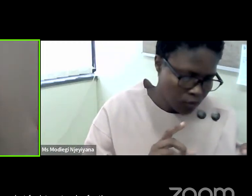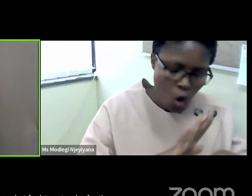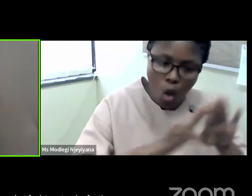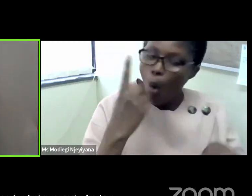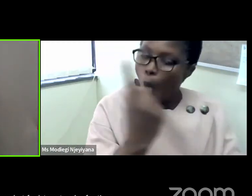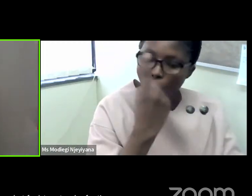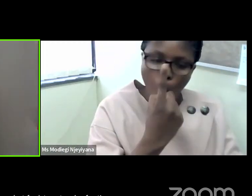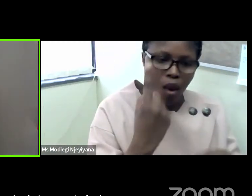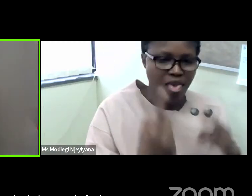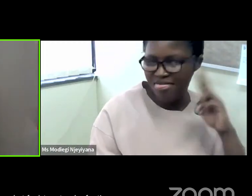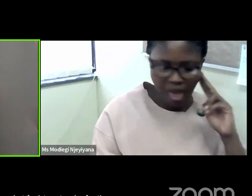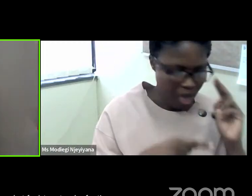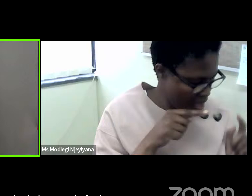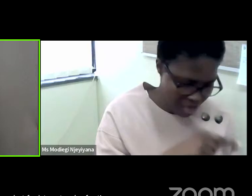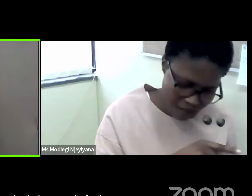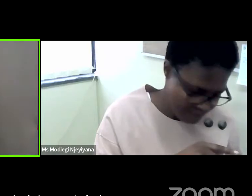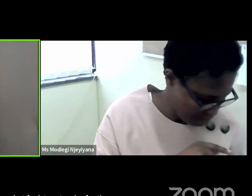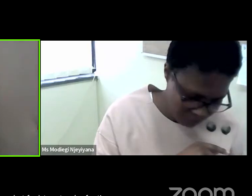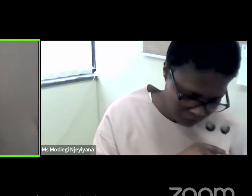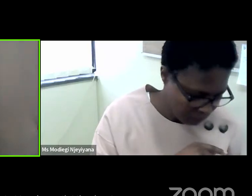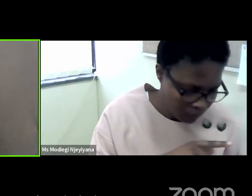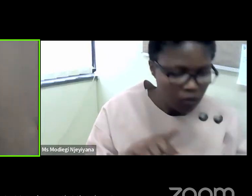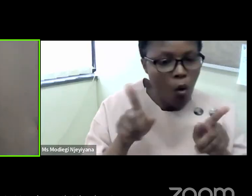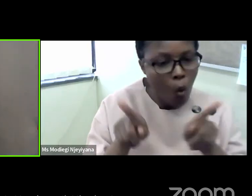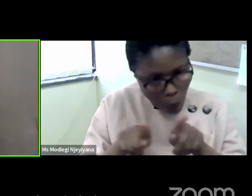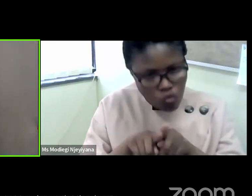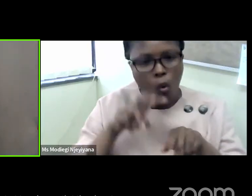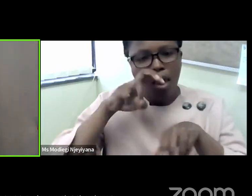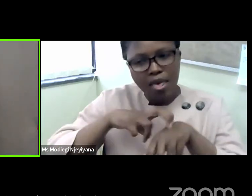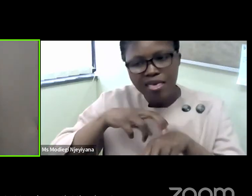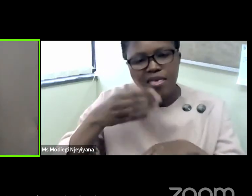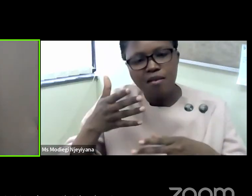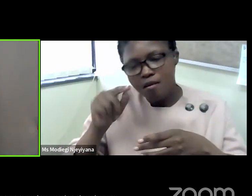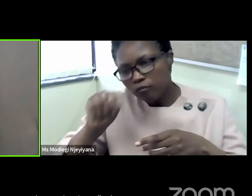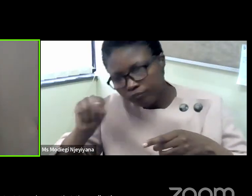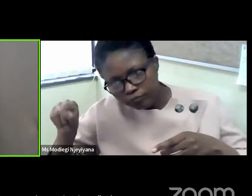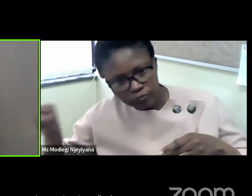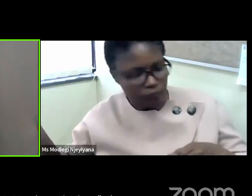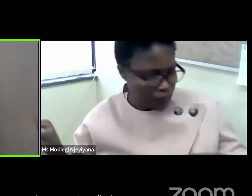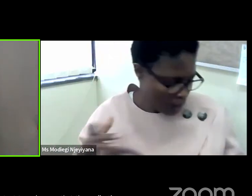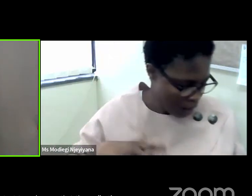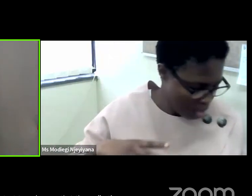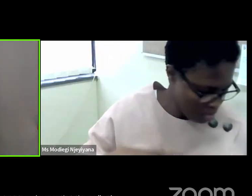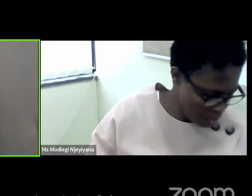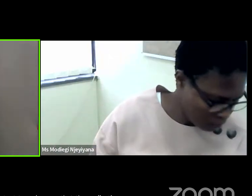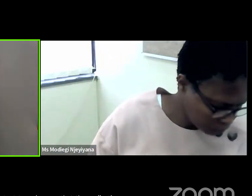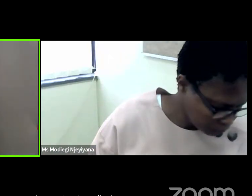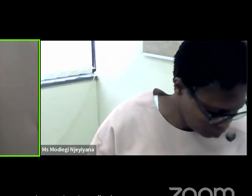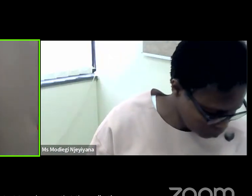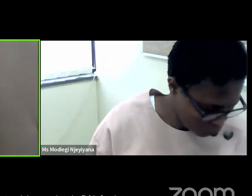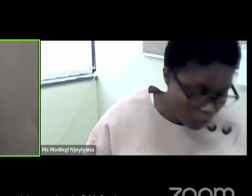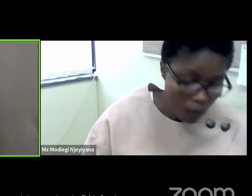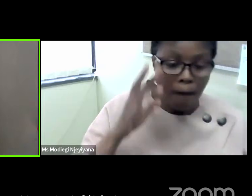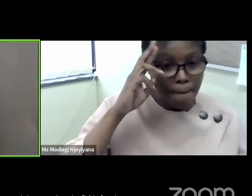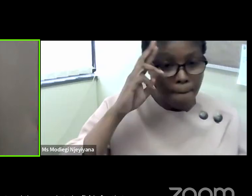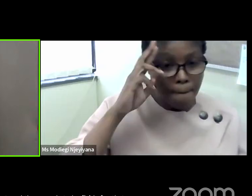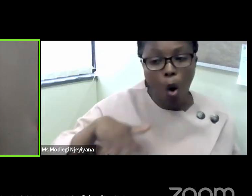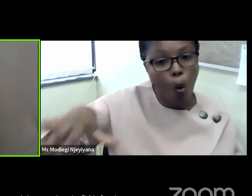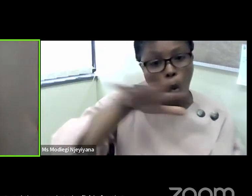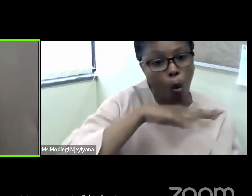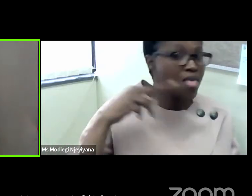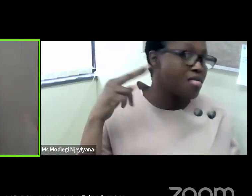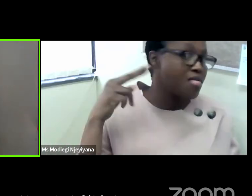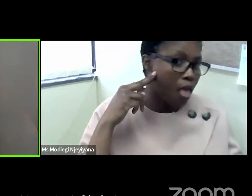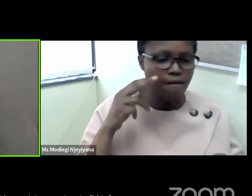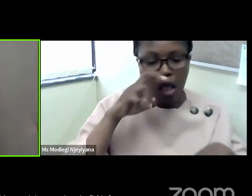It's also important to make sure that the application form is sufficient. There needs to be fields for the deaf person to